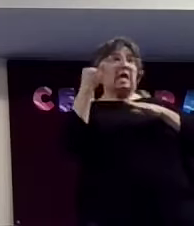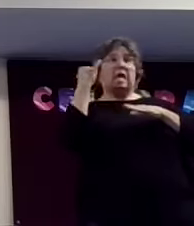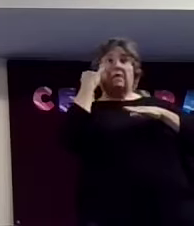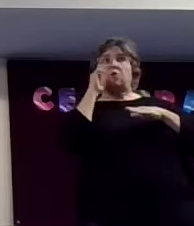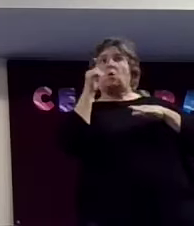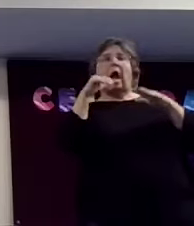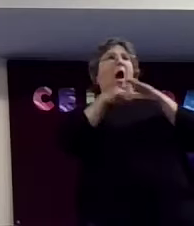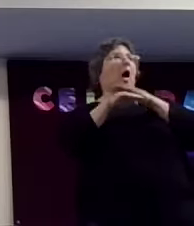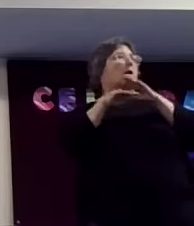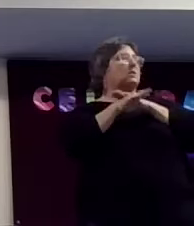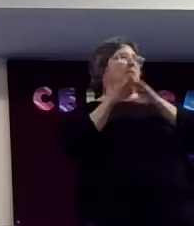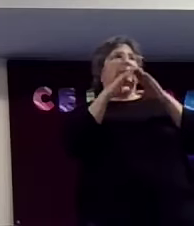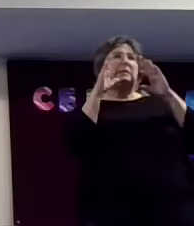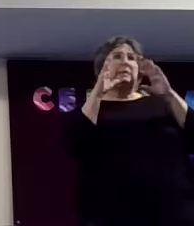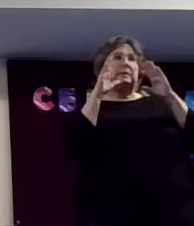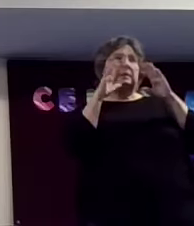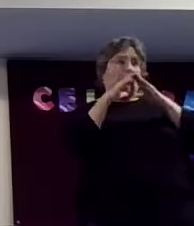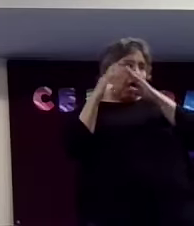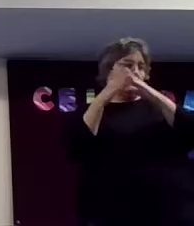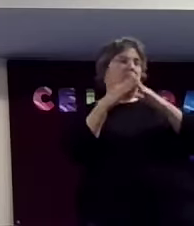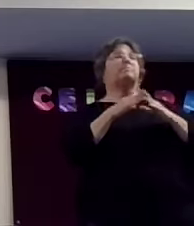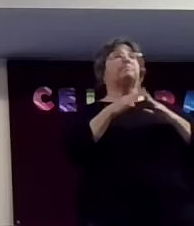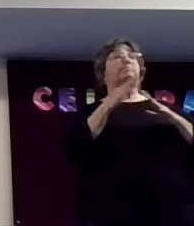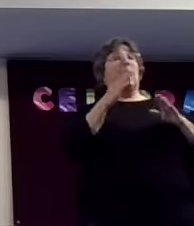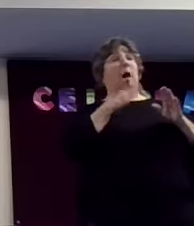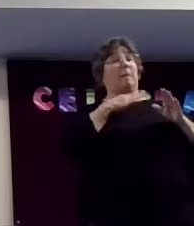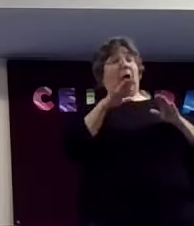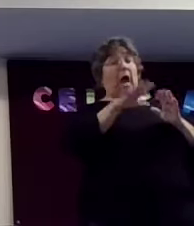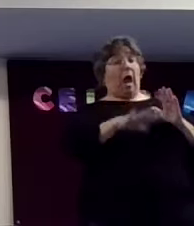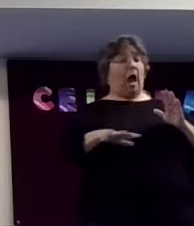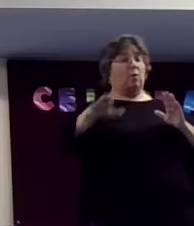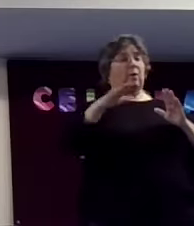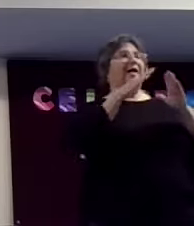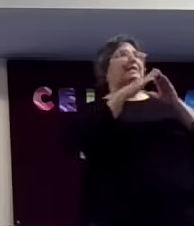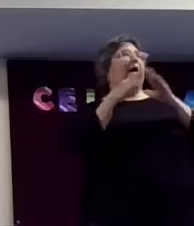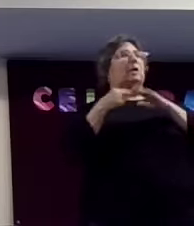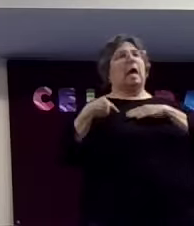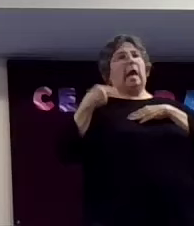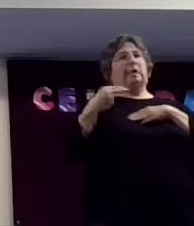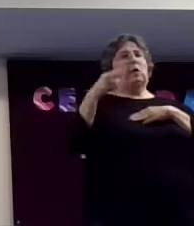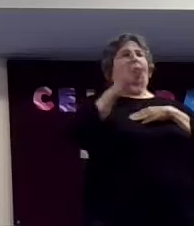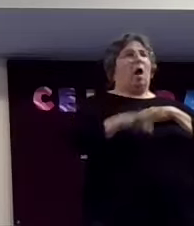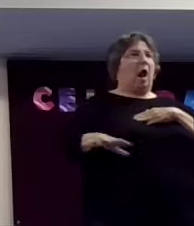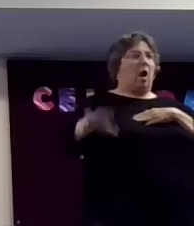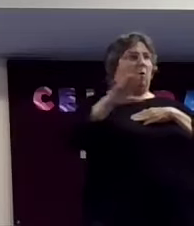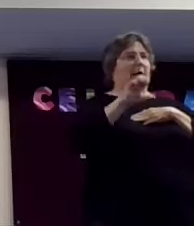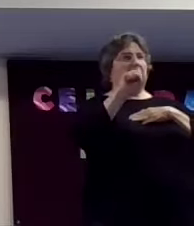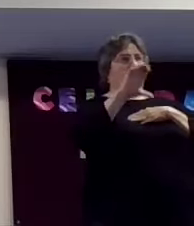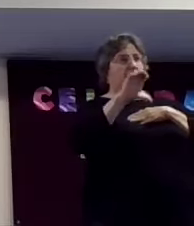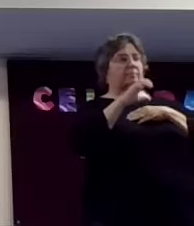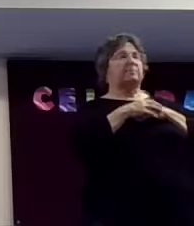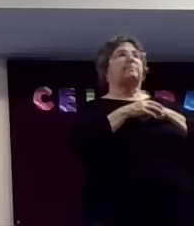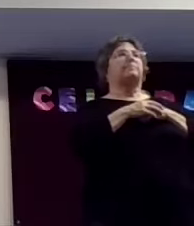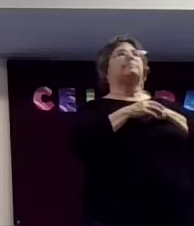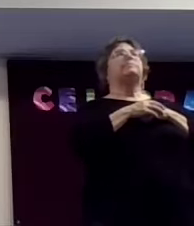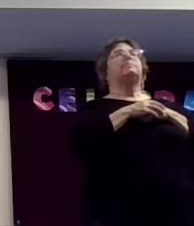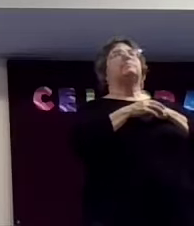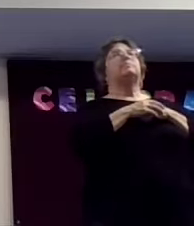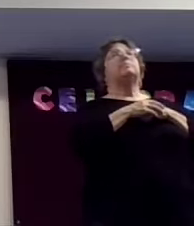an accessible town. So the area that I represented was the downtown historic district.